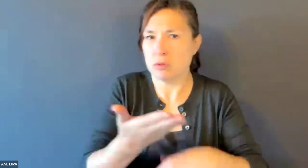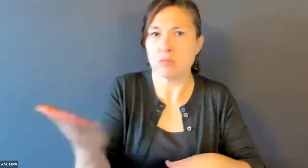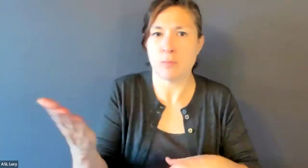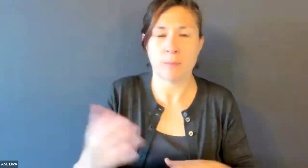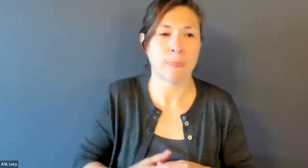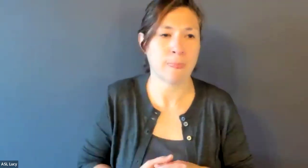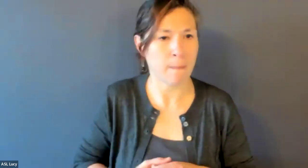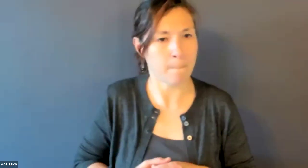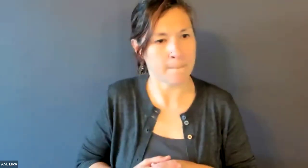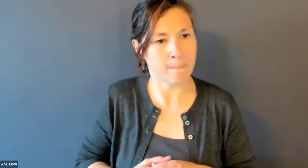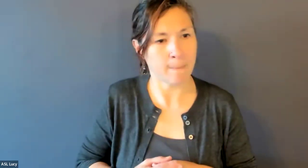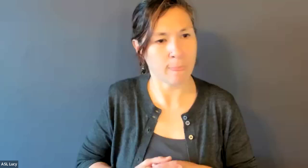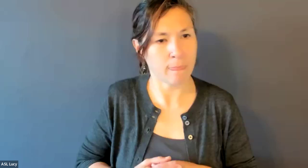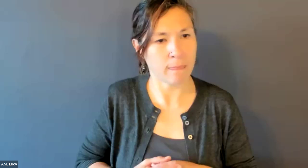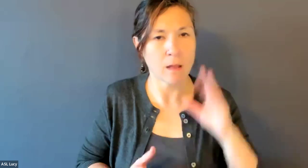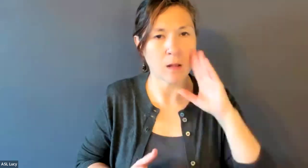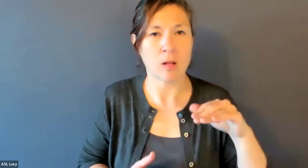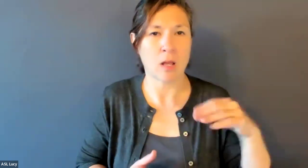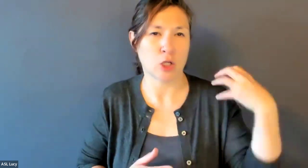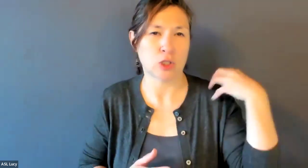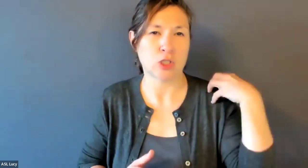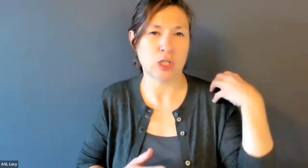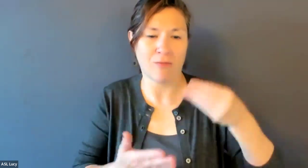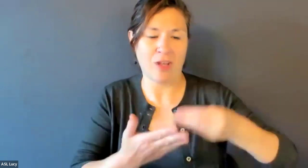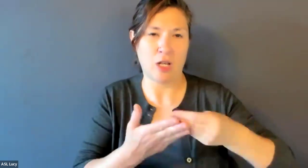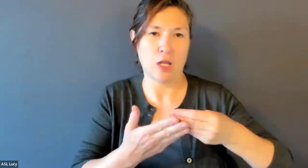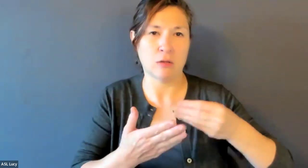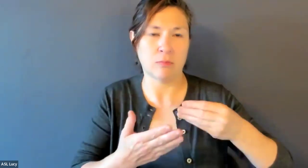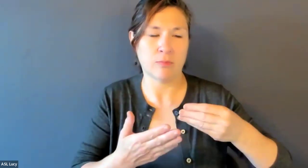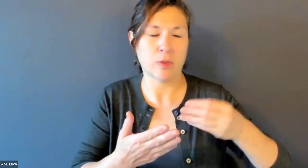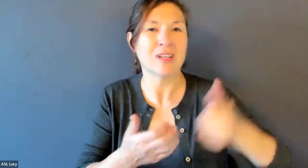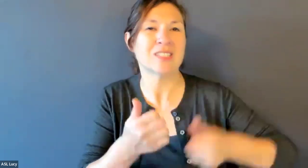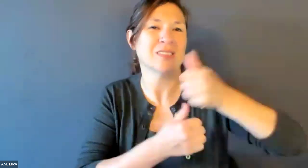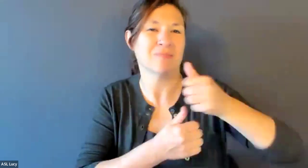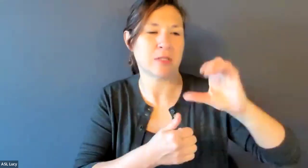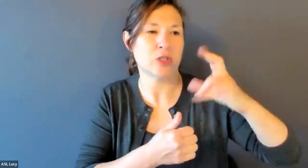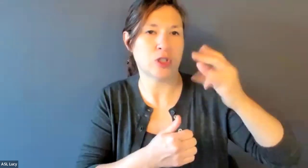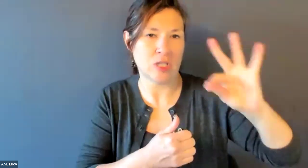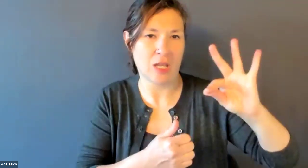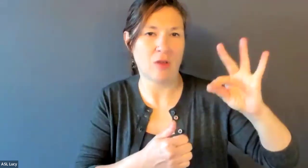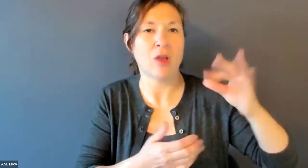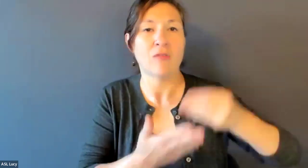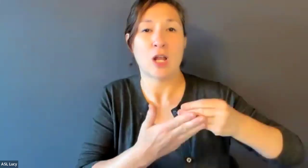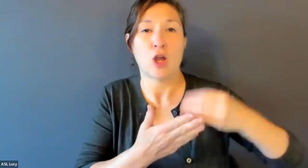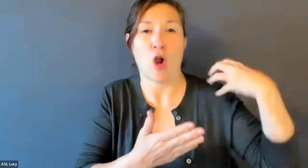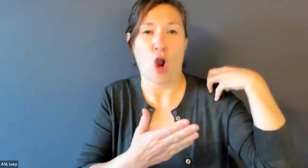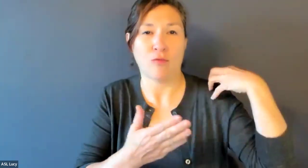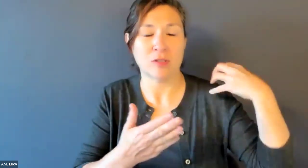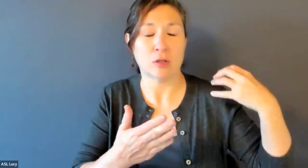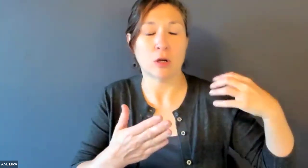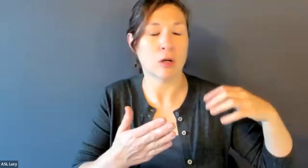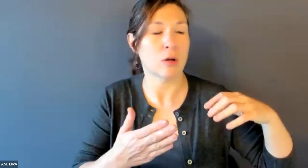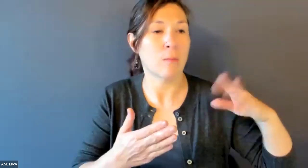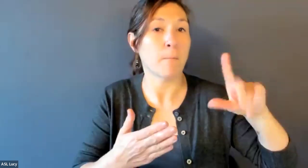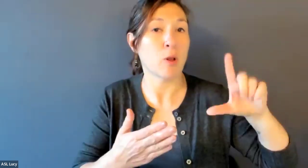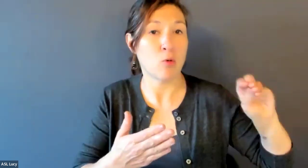know that Chief Financial Officer Bloom is here for any follow-up questions. I would just urge the committee to give a favorable vote for the